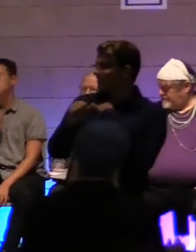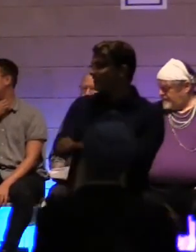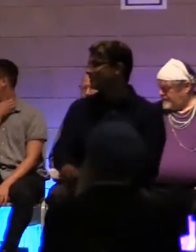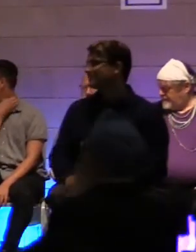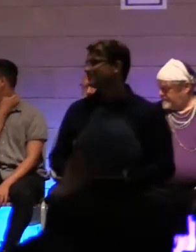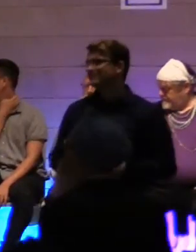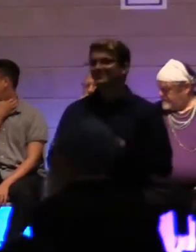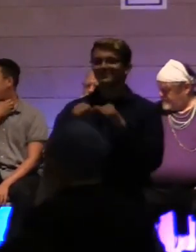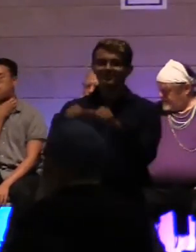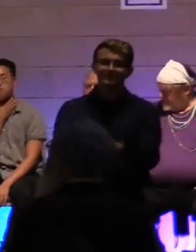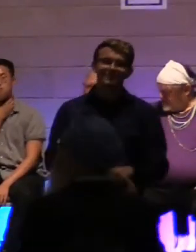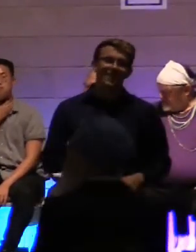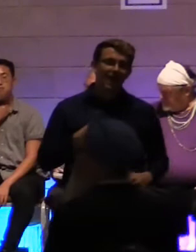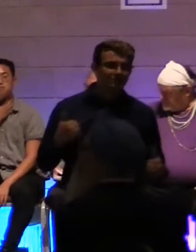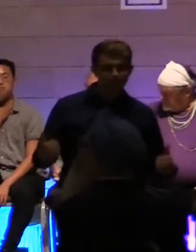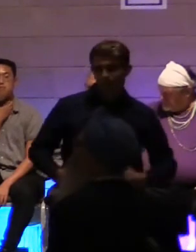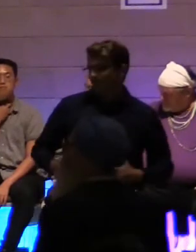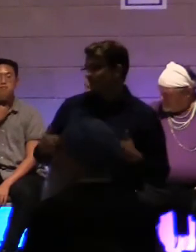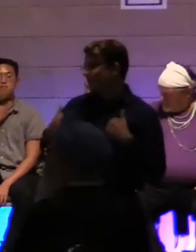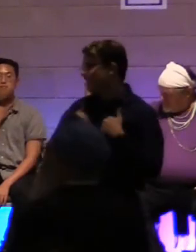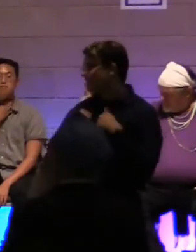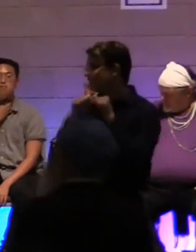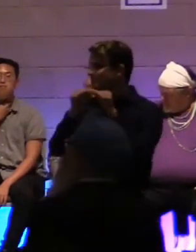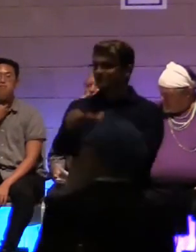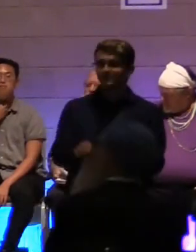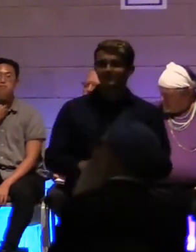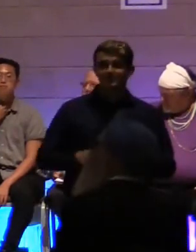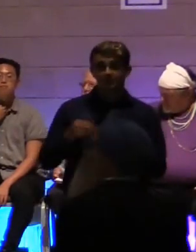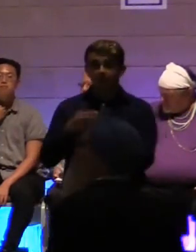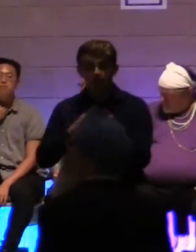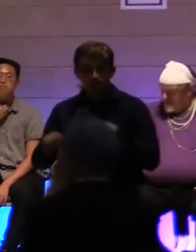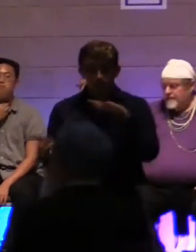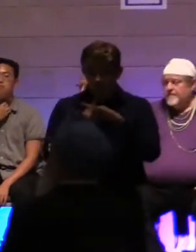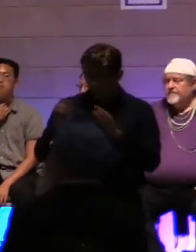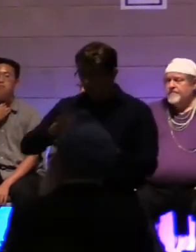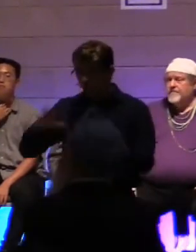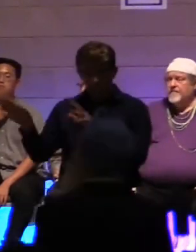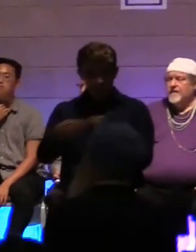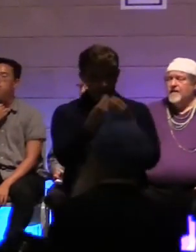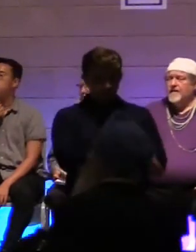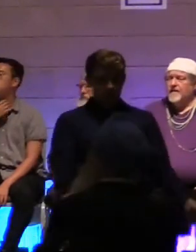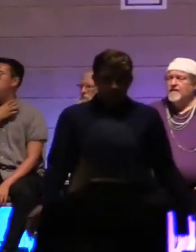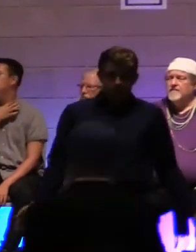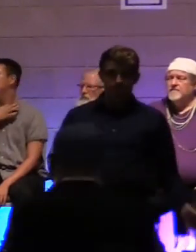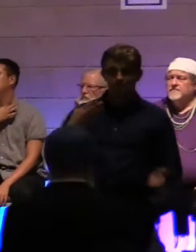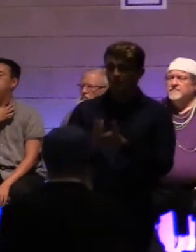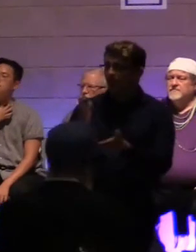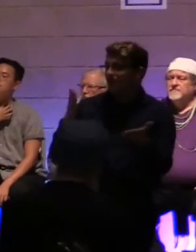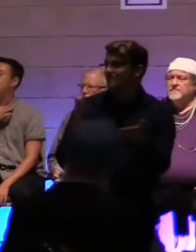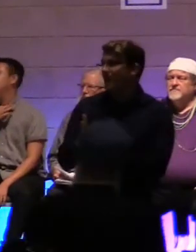y'all. Come on, y'all. This is for us. This is for us. Come on. So come. One day I'll be okay.